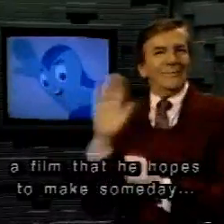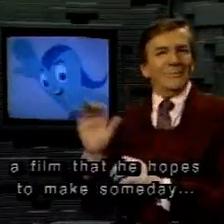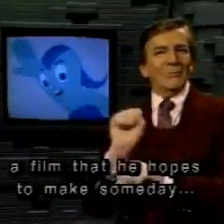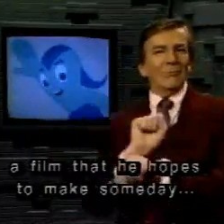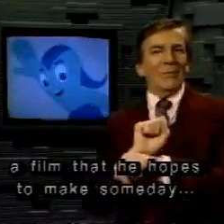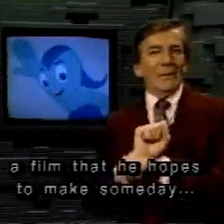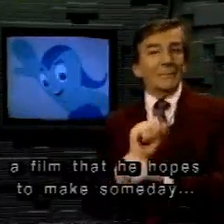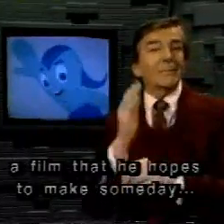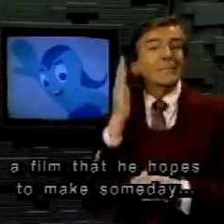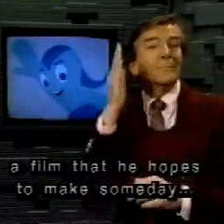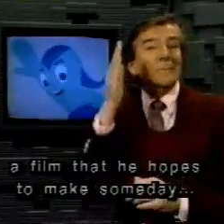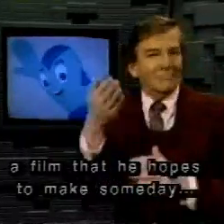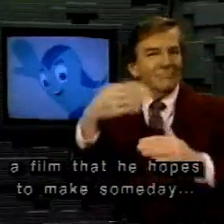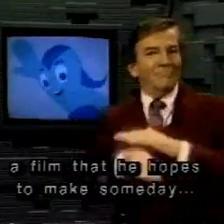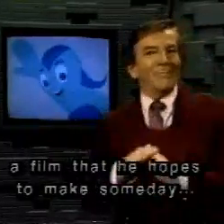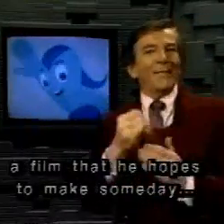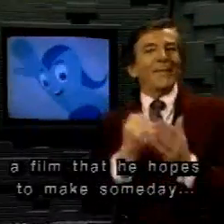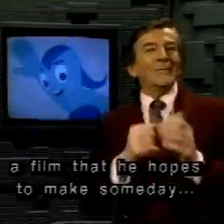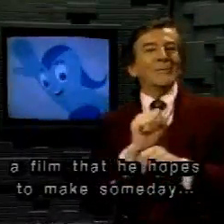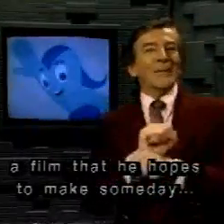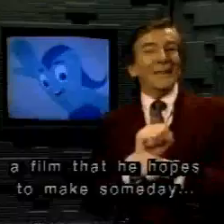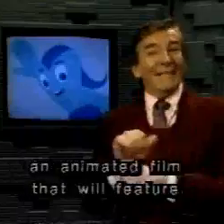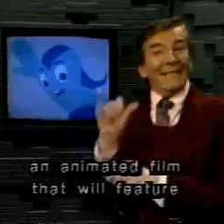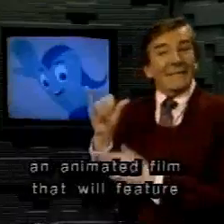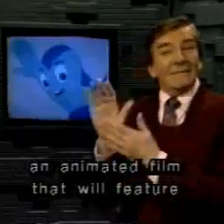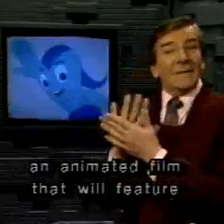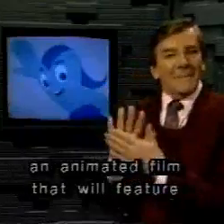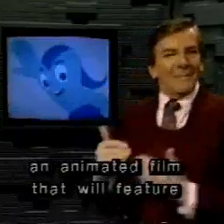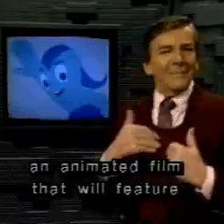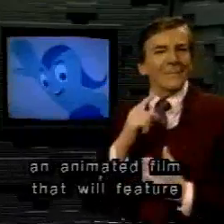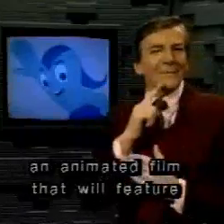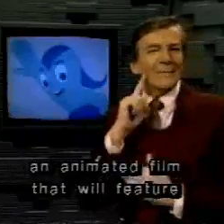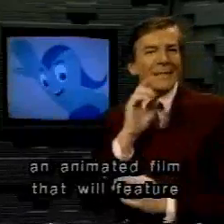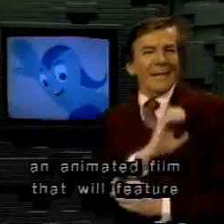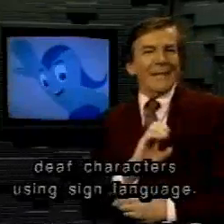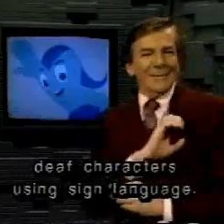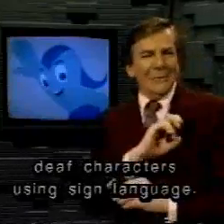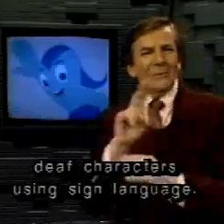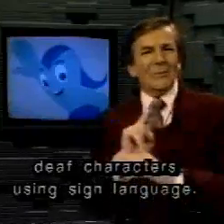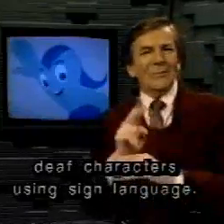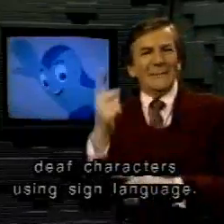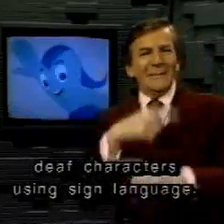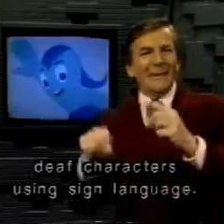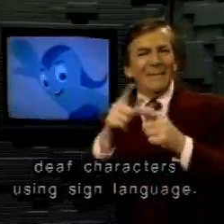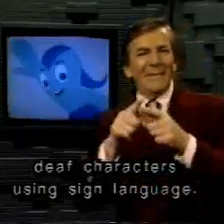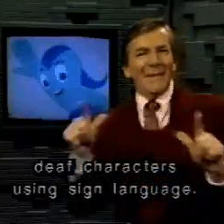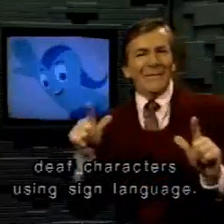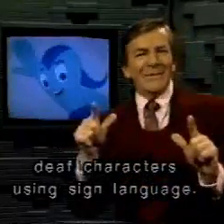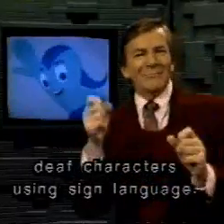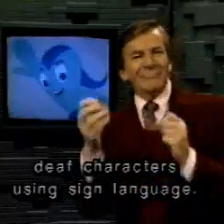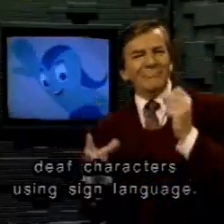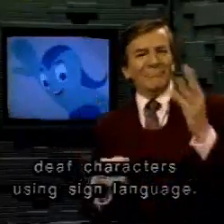to make someday. An animated film that will feature deaf characters using sign language.